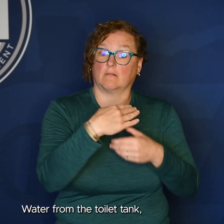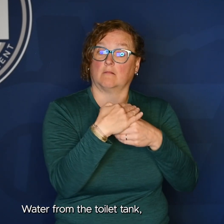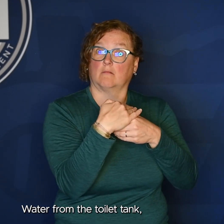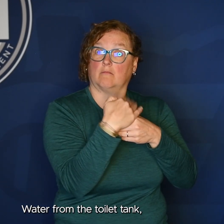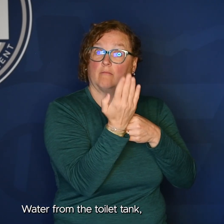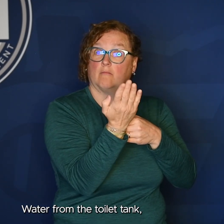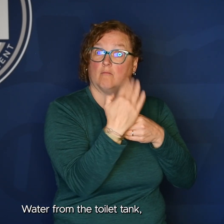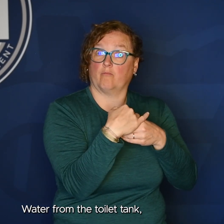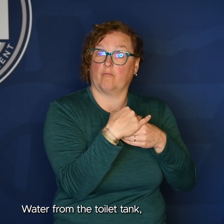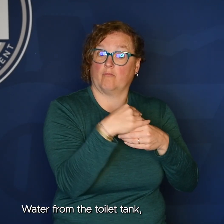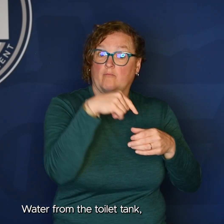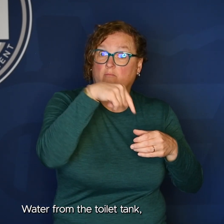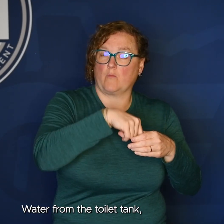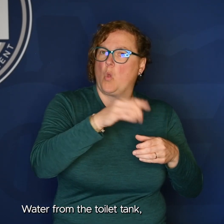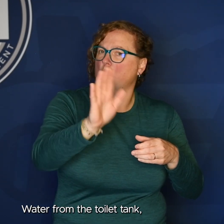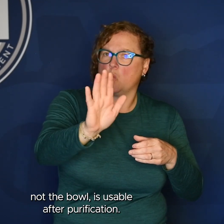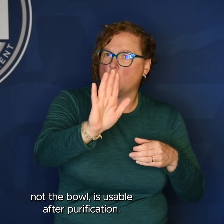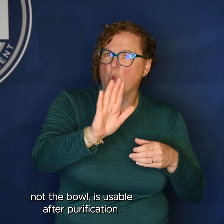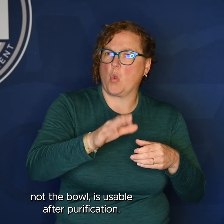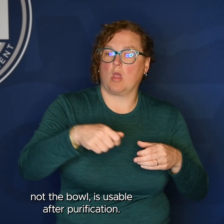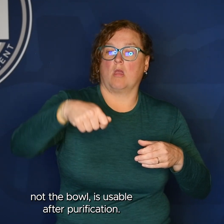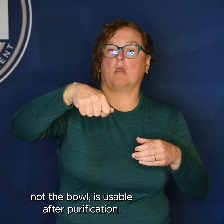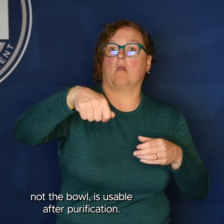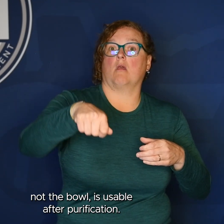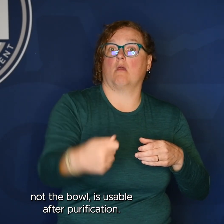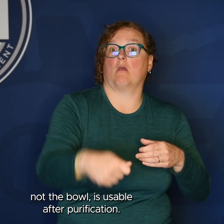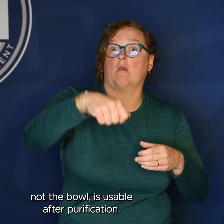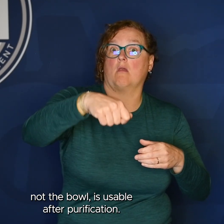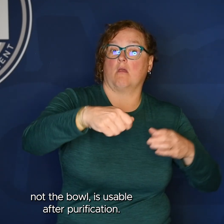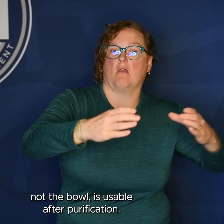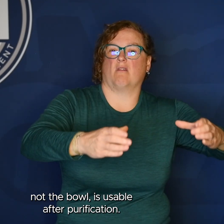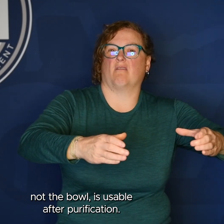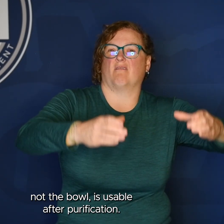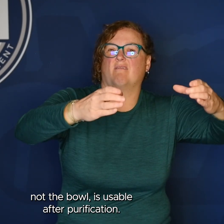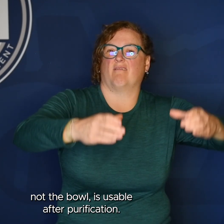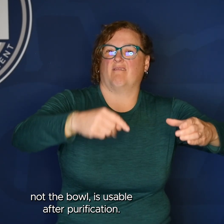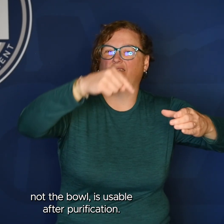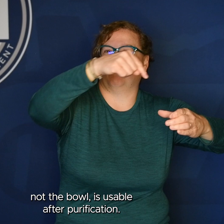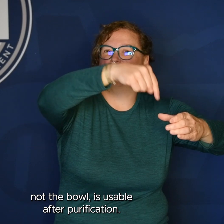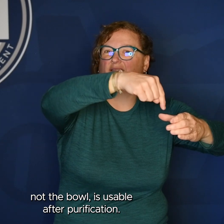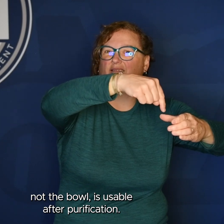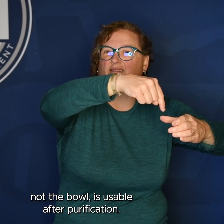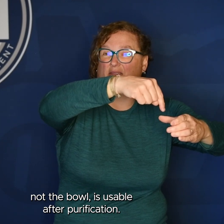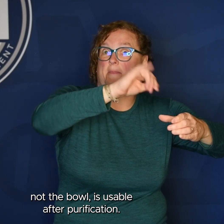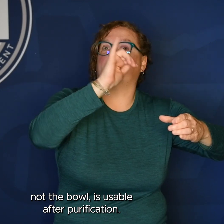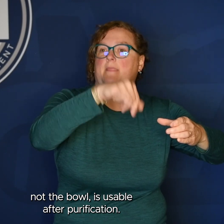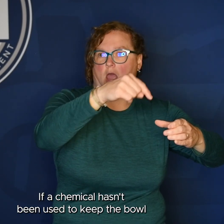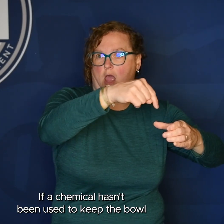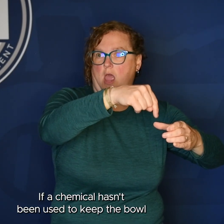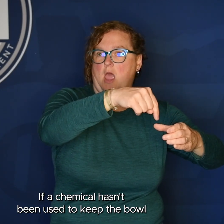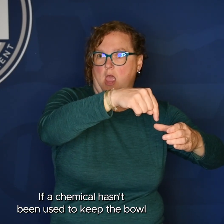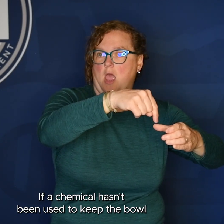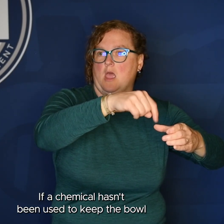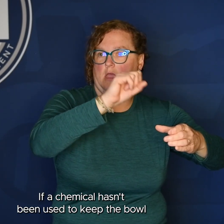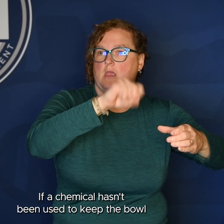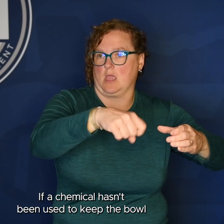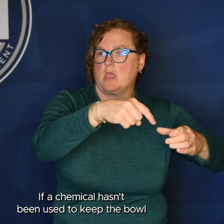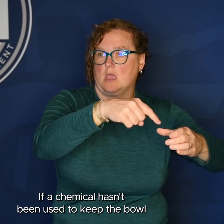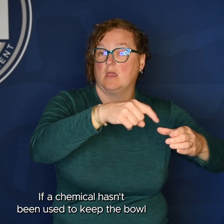Water from the toilet tank, not the bowl, is usable after purification if a chemical hasn't